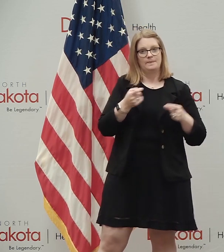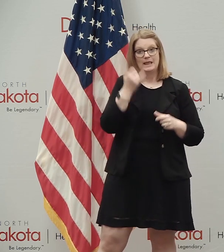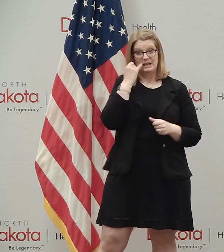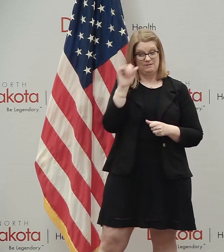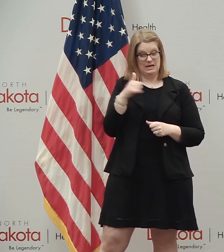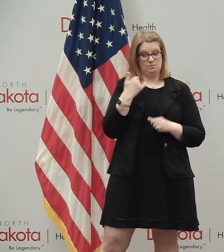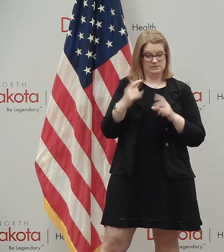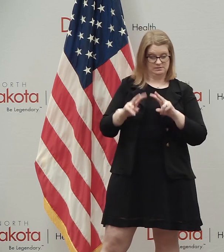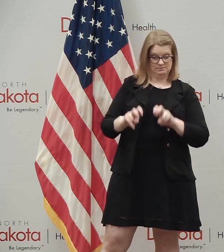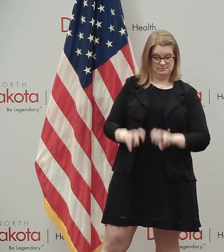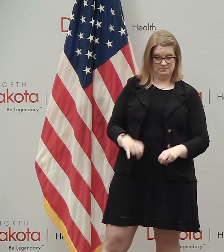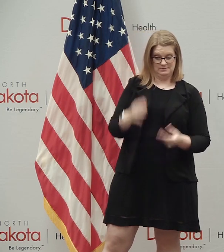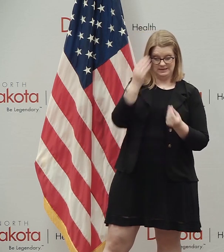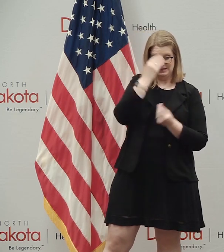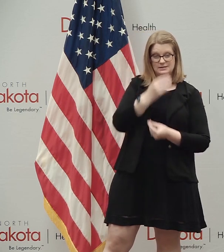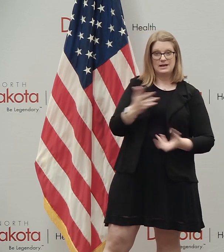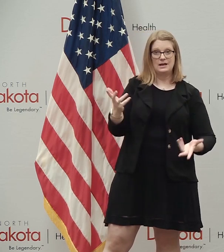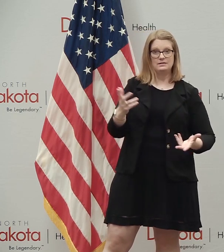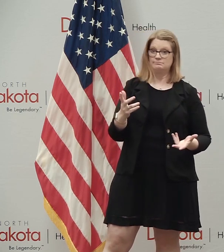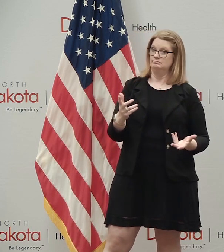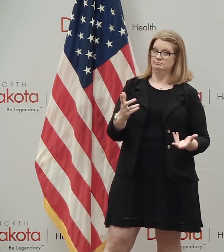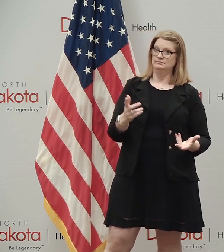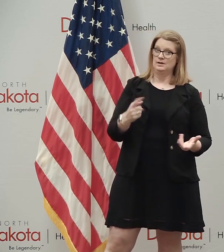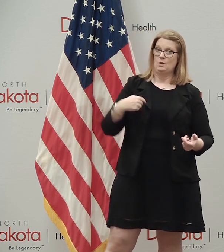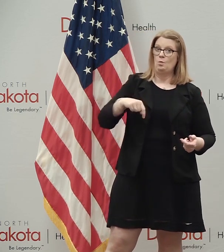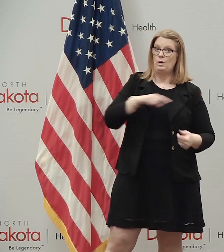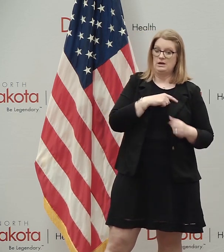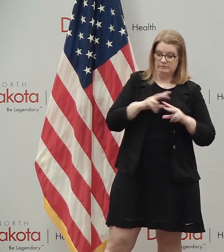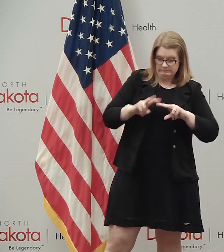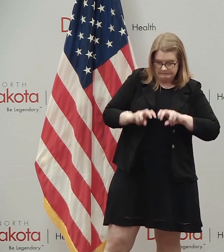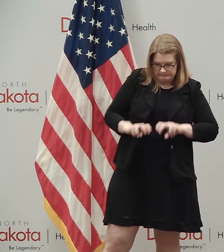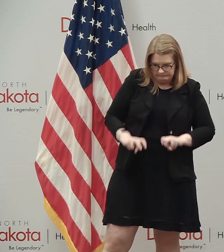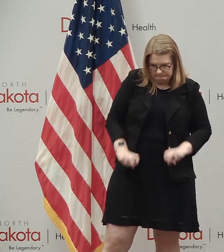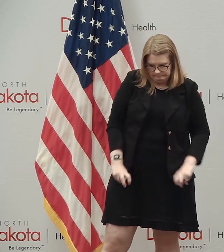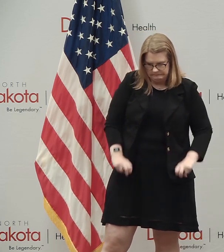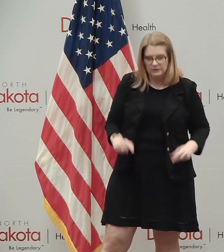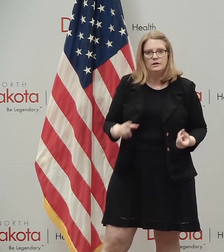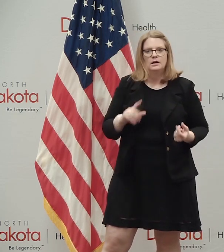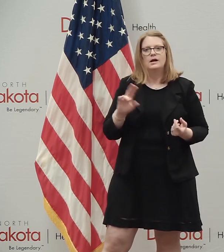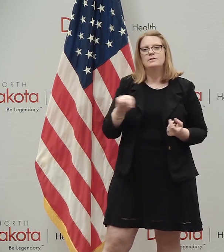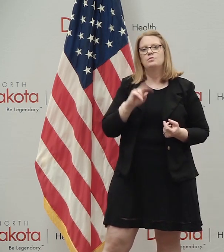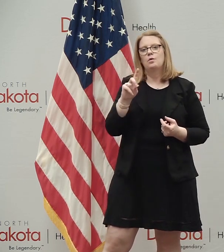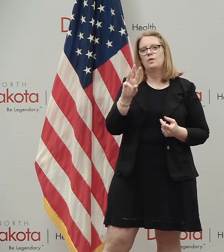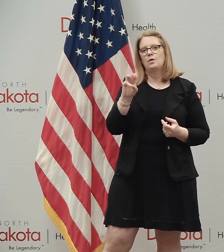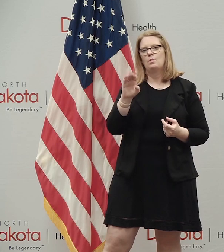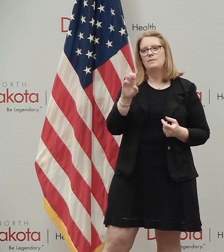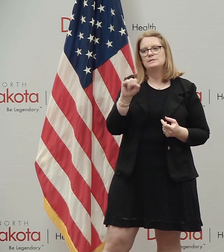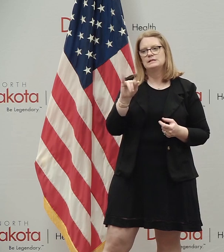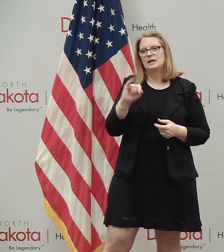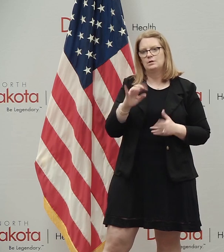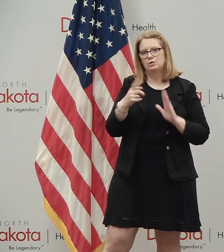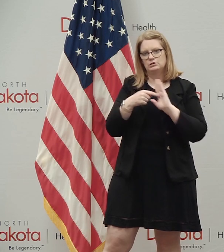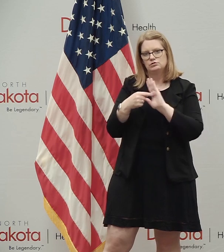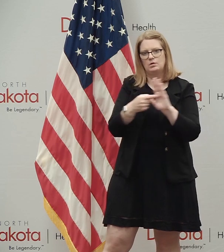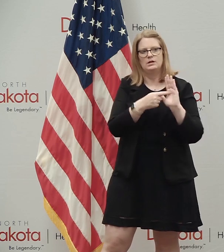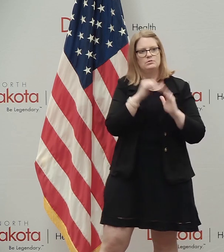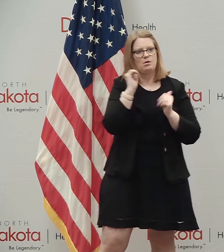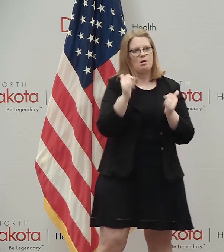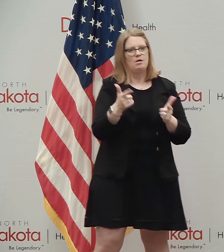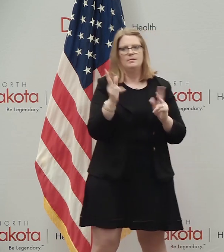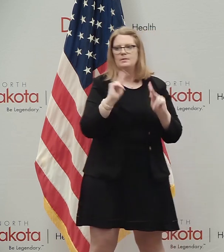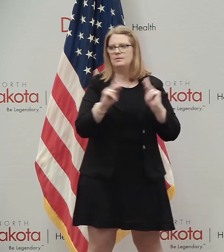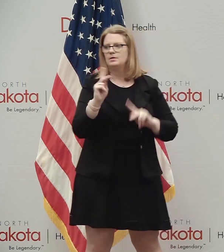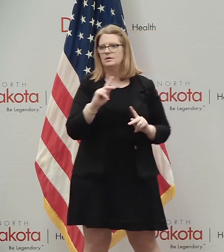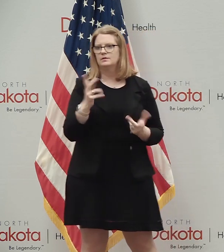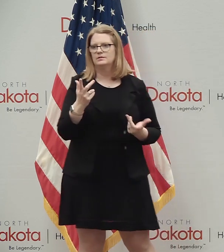dig into that data with us, because we're certainly digging into it on the North Dakota website where we're sharing all that.